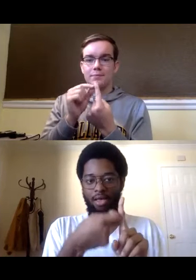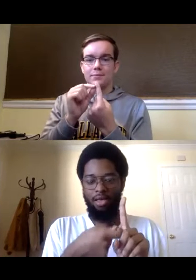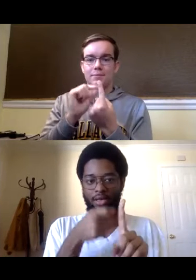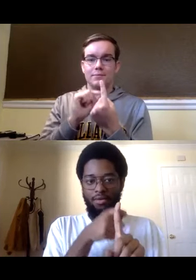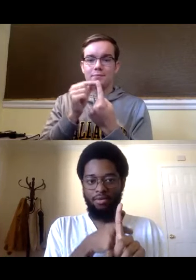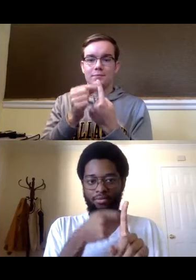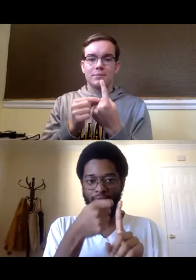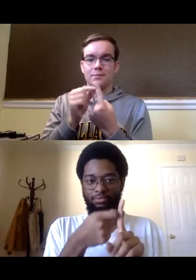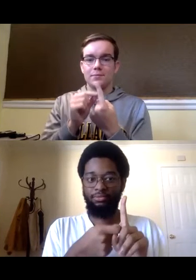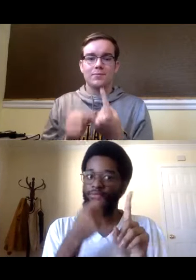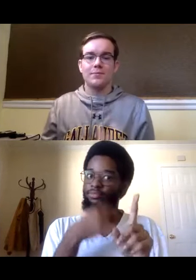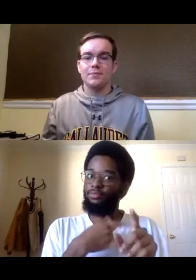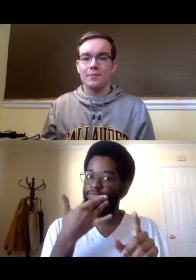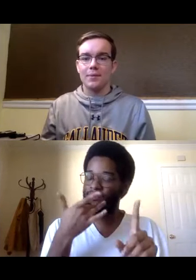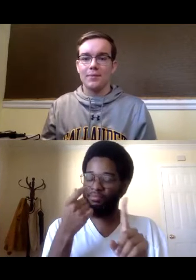and banana.